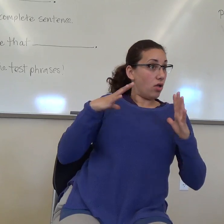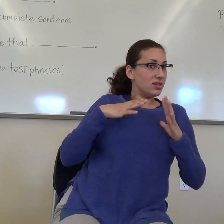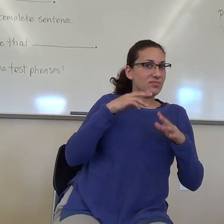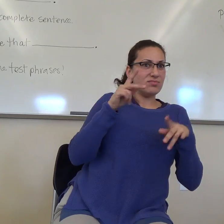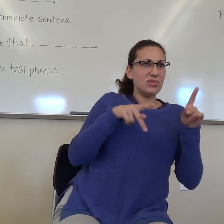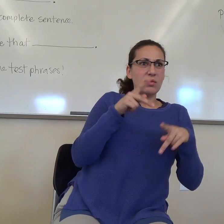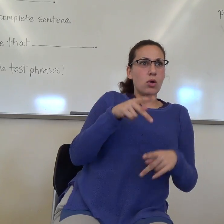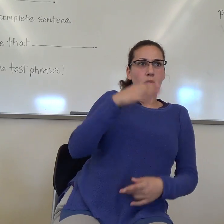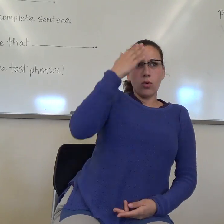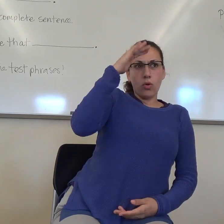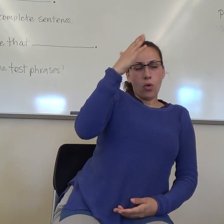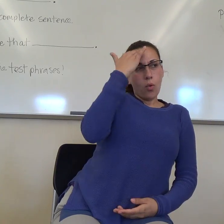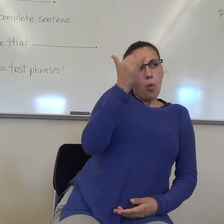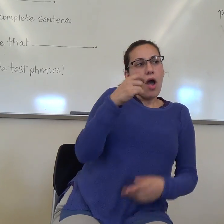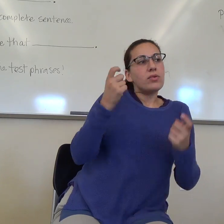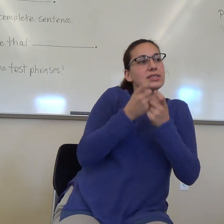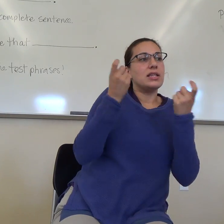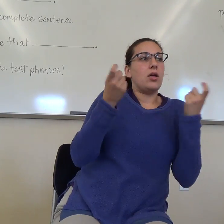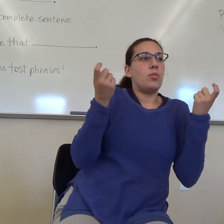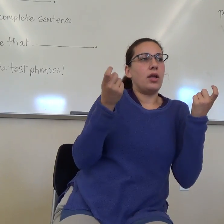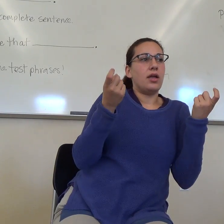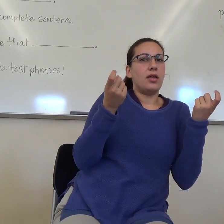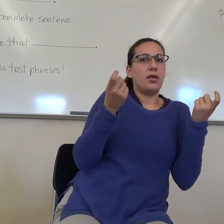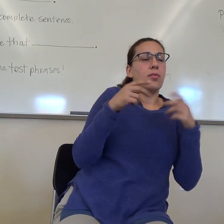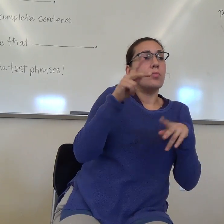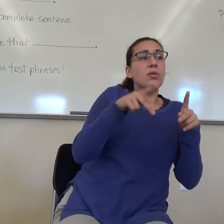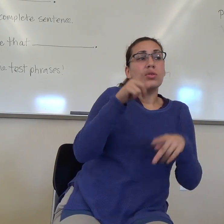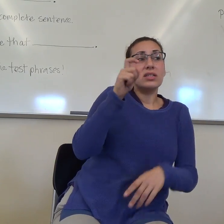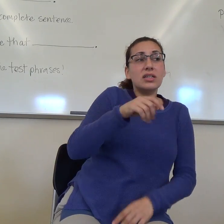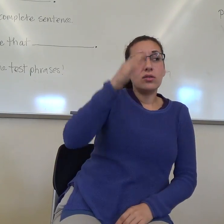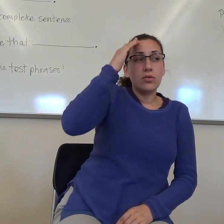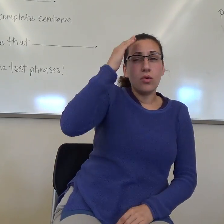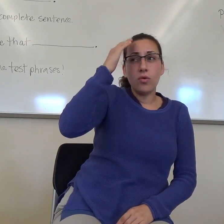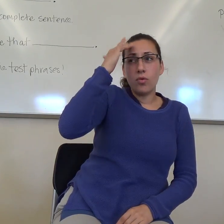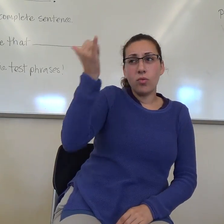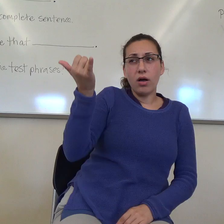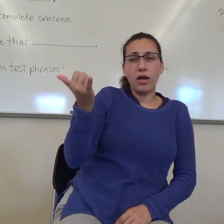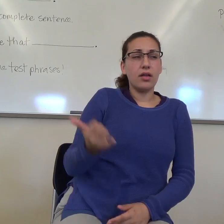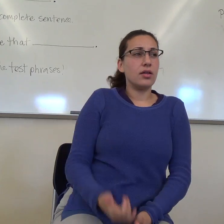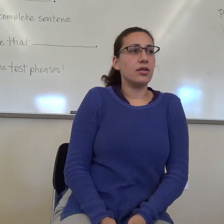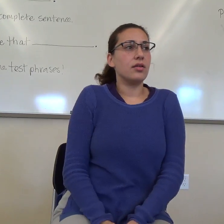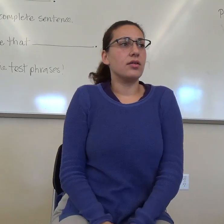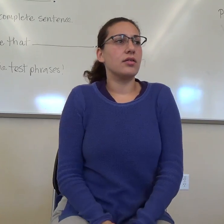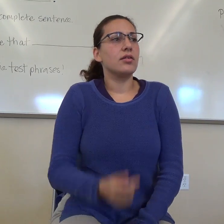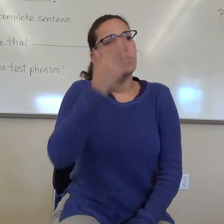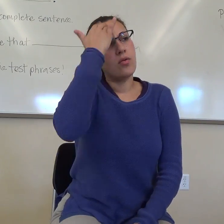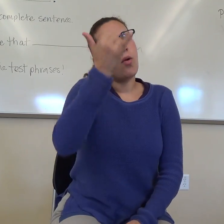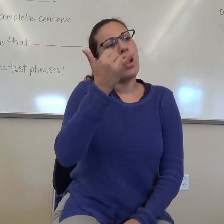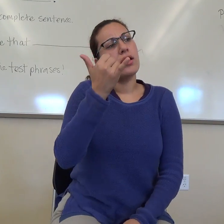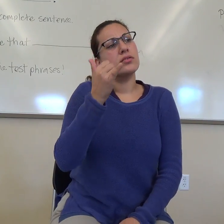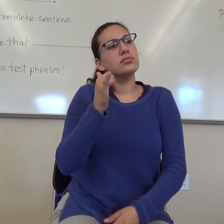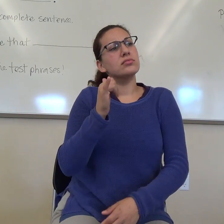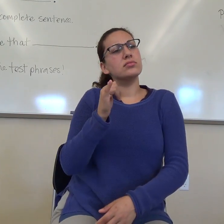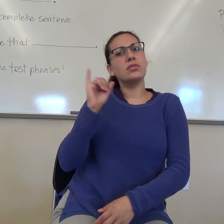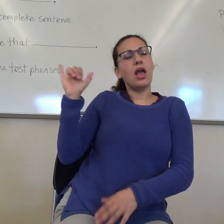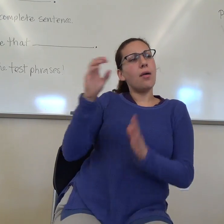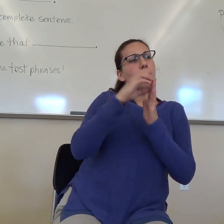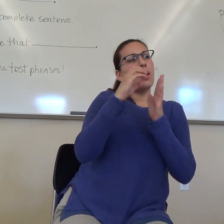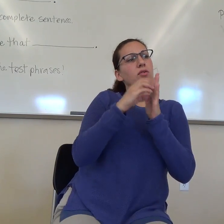why? paragraph saying we should know